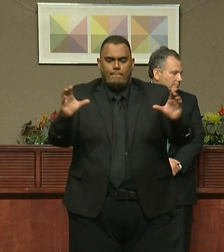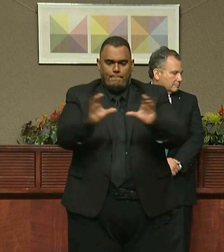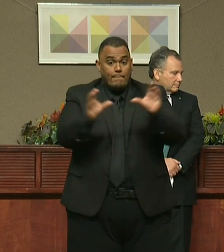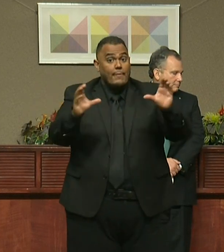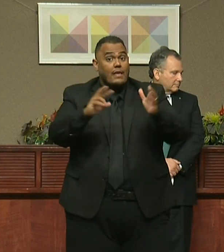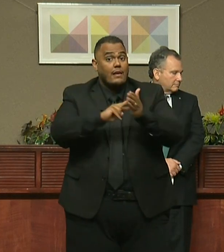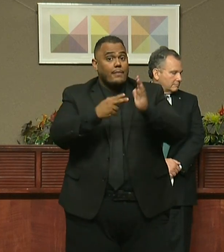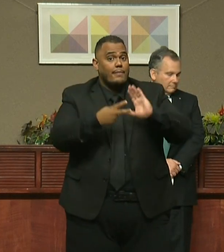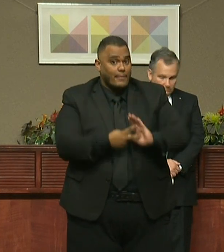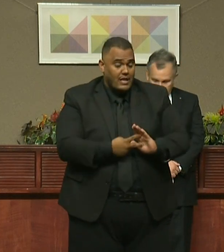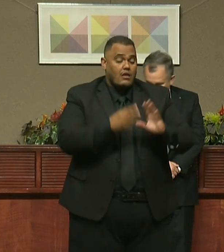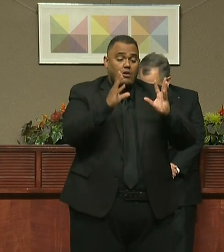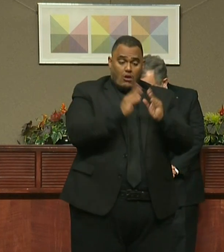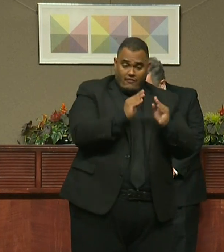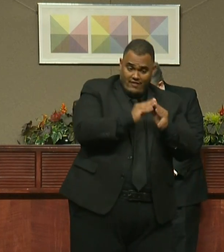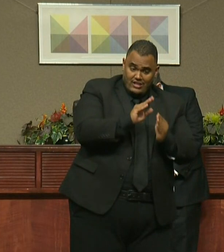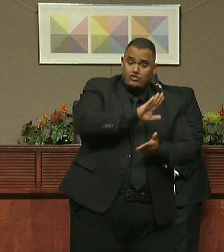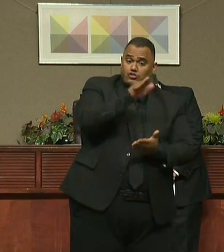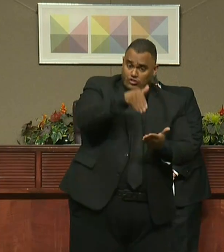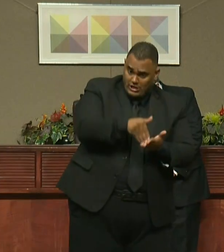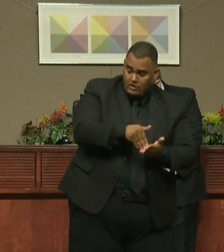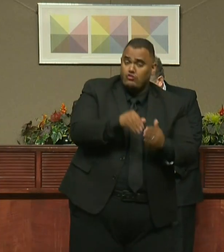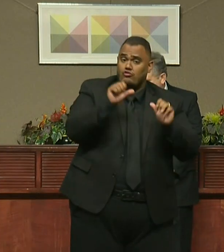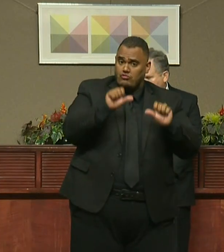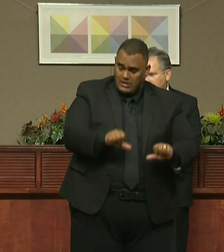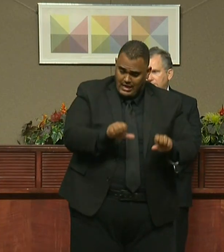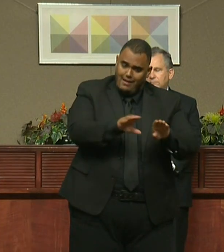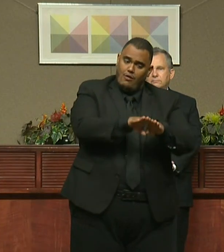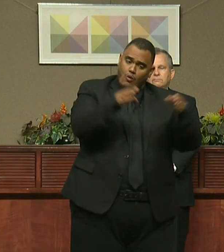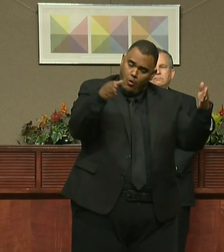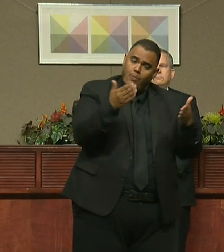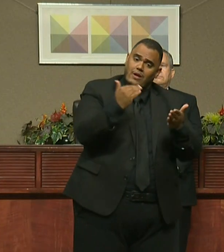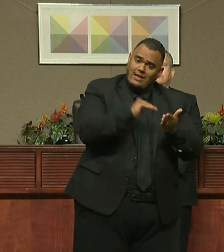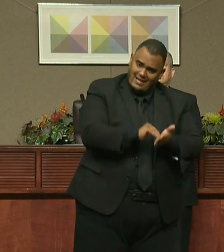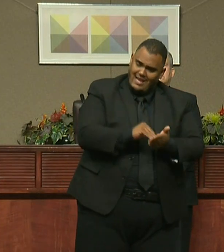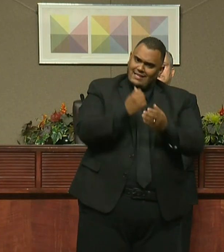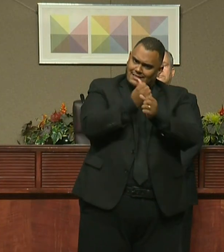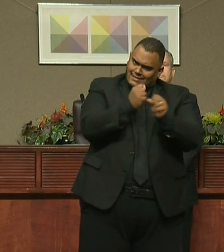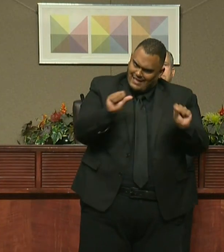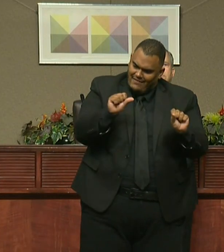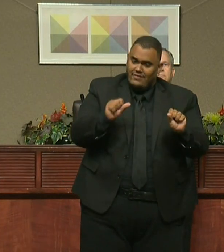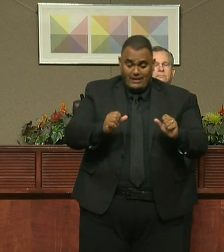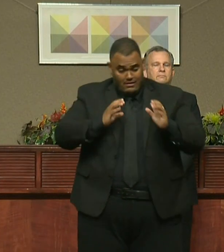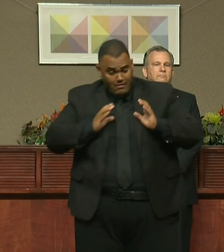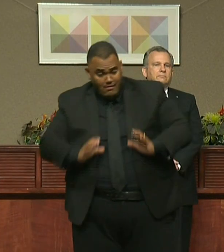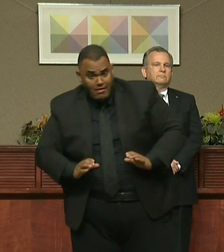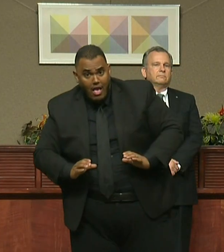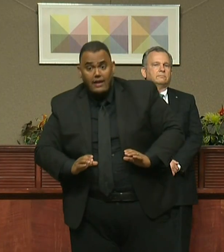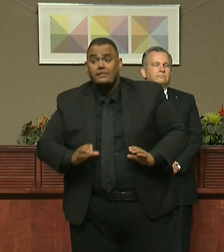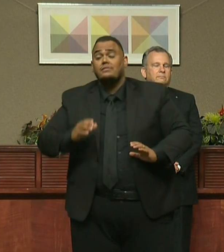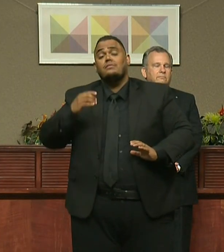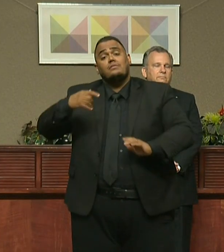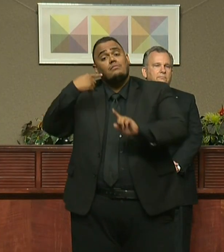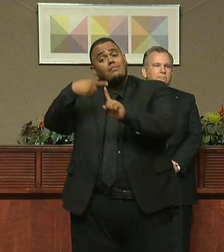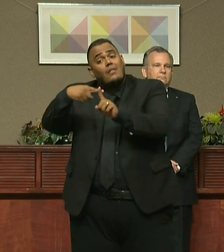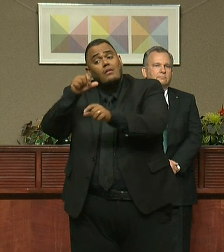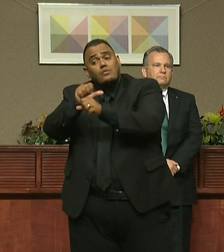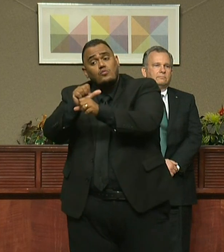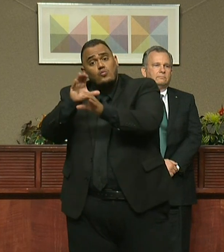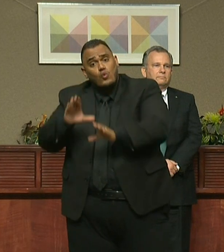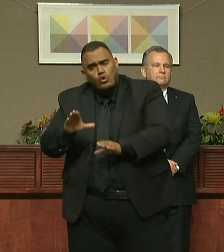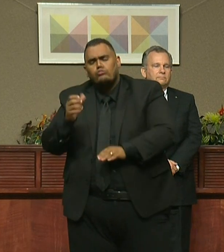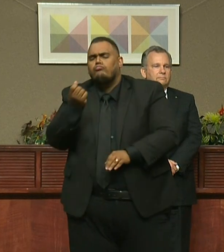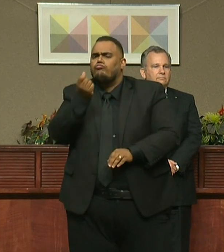reassure clients and shows of Orange County's commitment to being one of the safest and cleanest